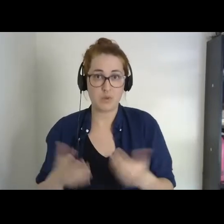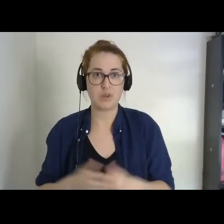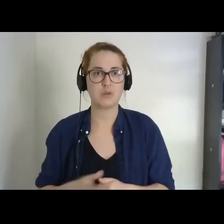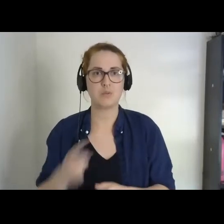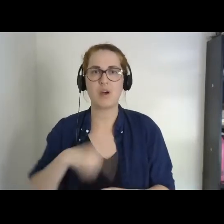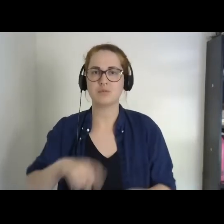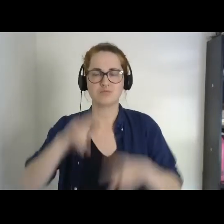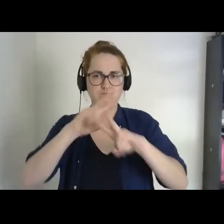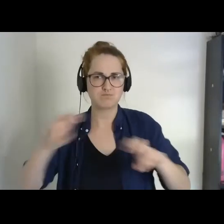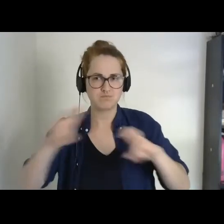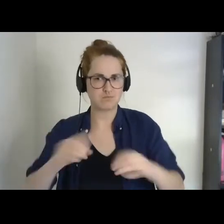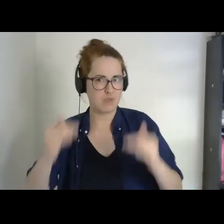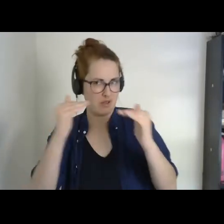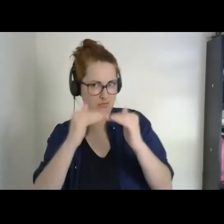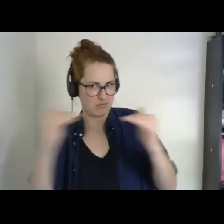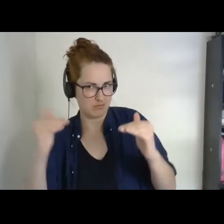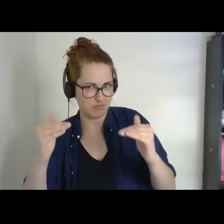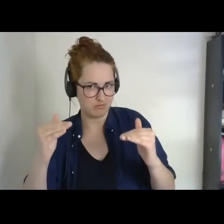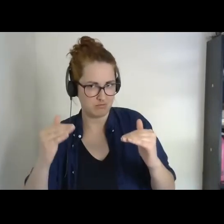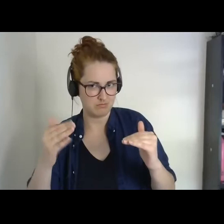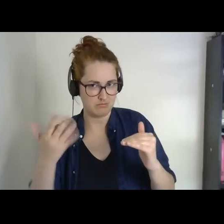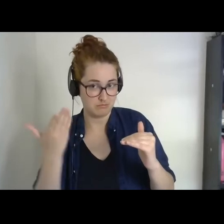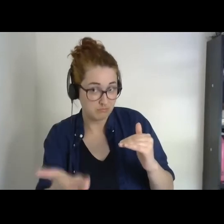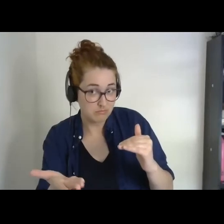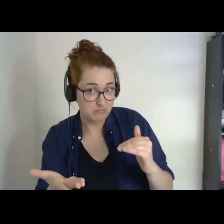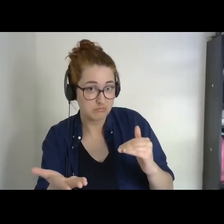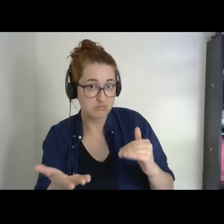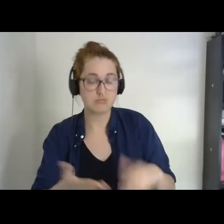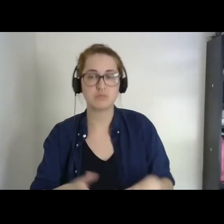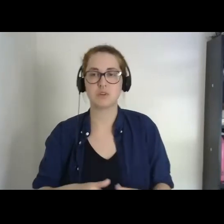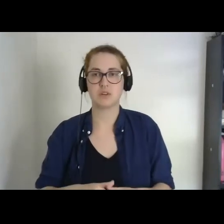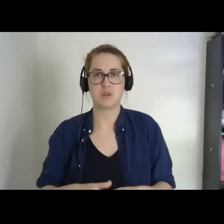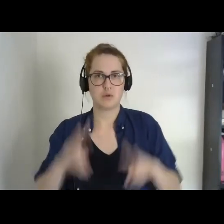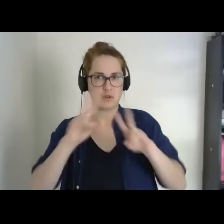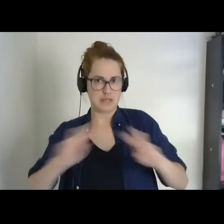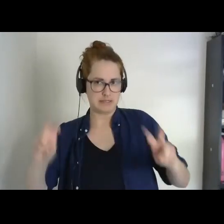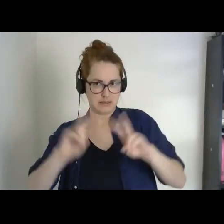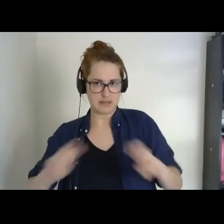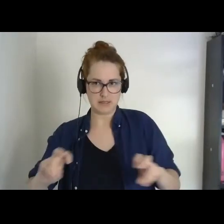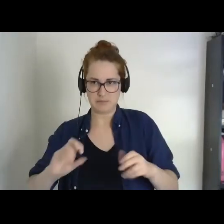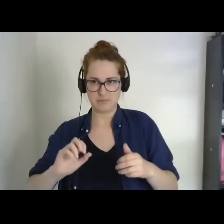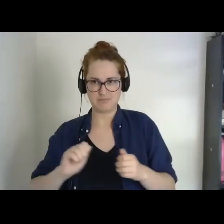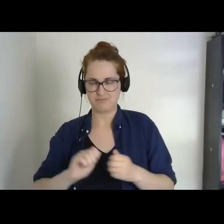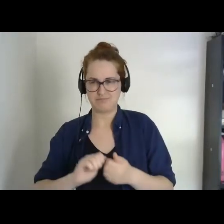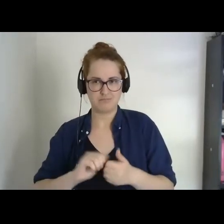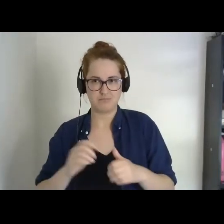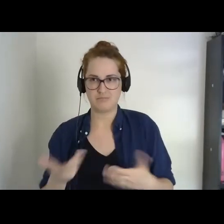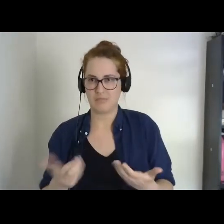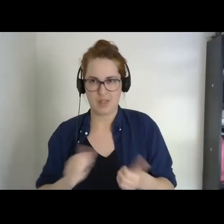analysis requires the court to make assessments based on the actual abilities of the